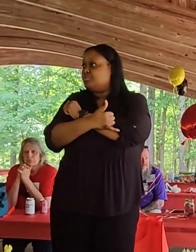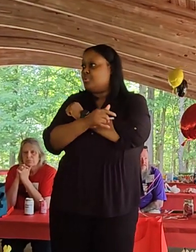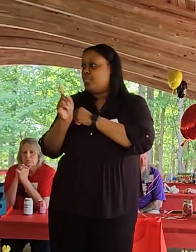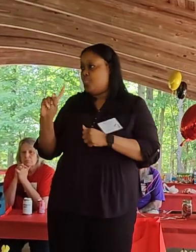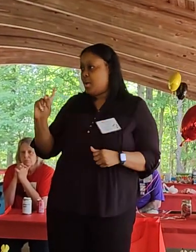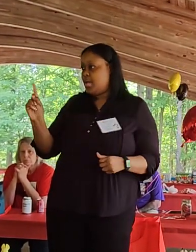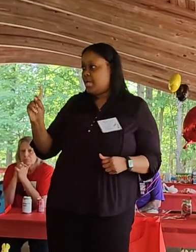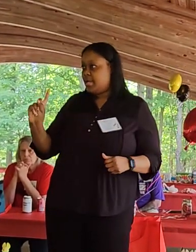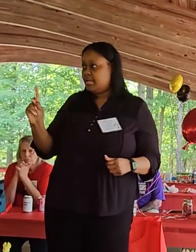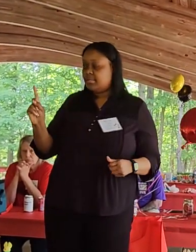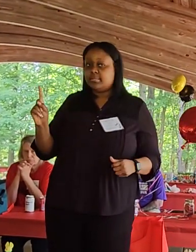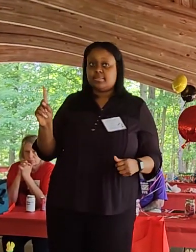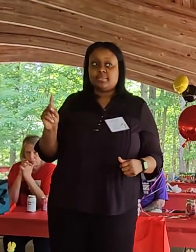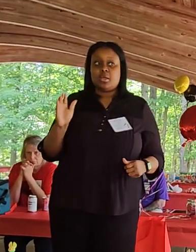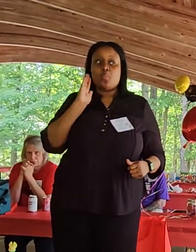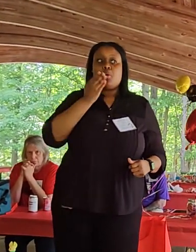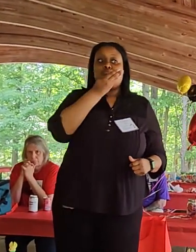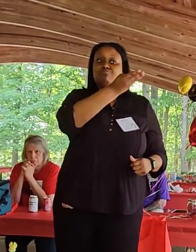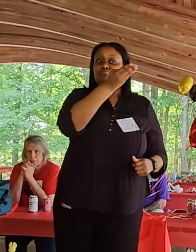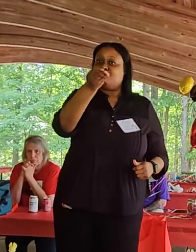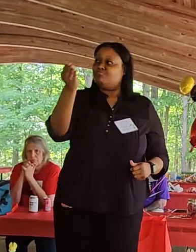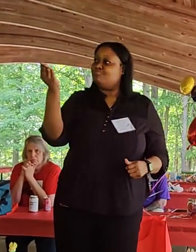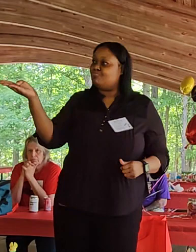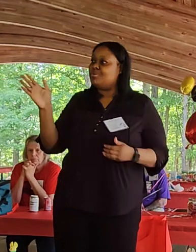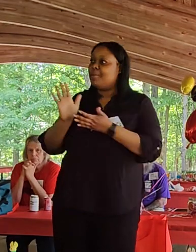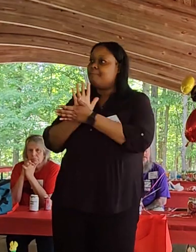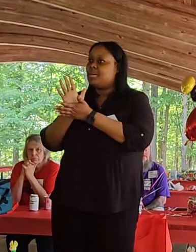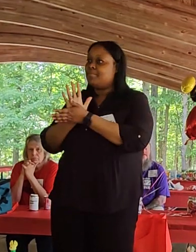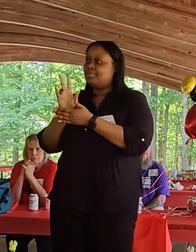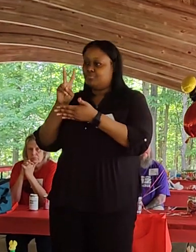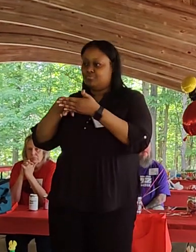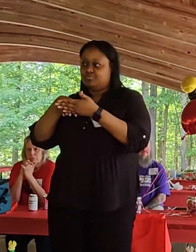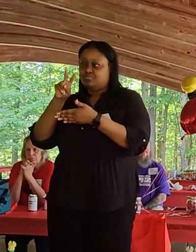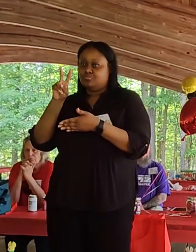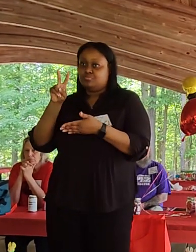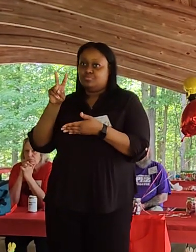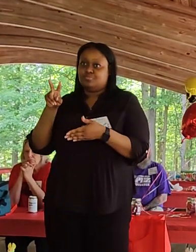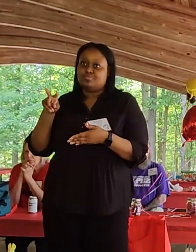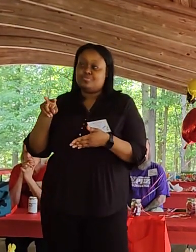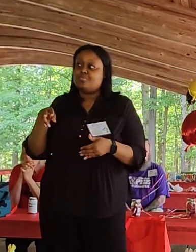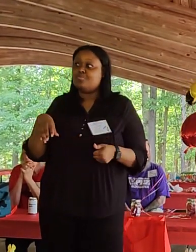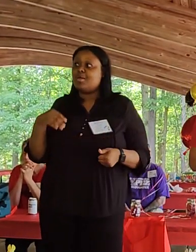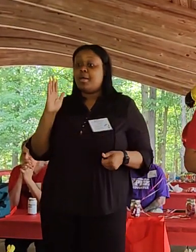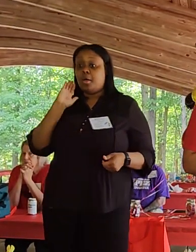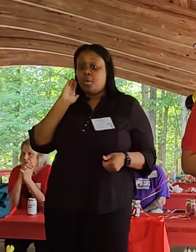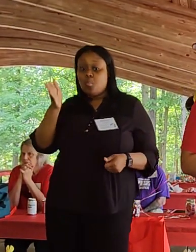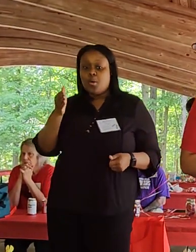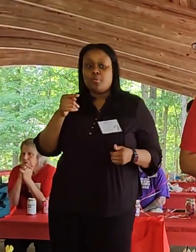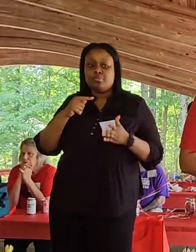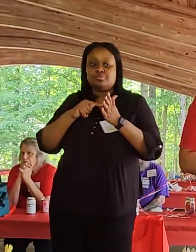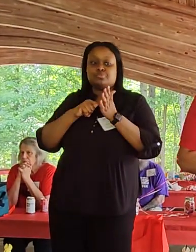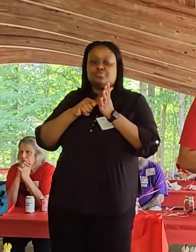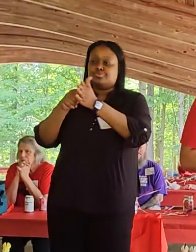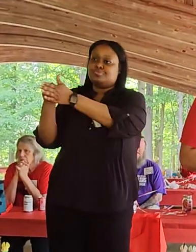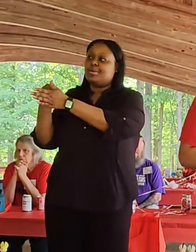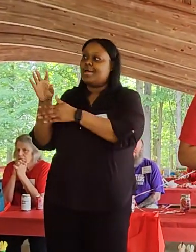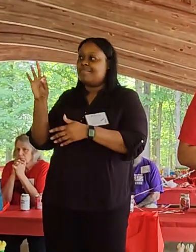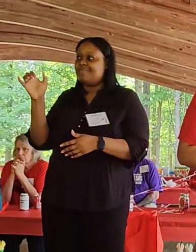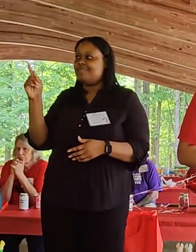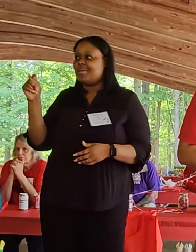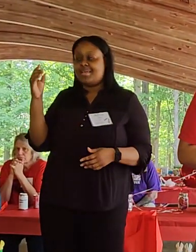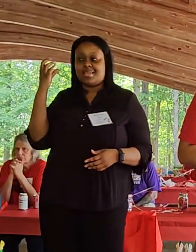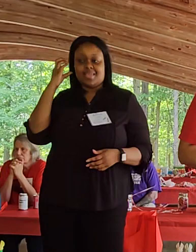are. And you guys take a look at that. I'll also pass around some fat-eared bunnies in a minute as well.